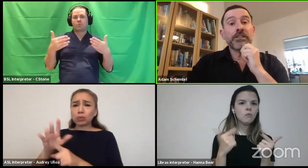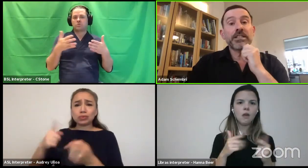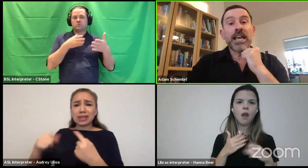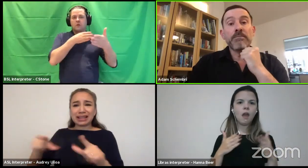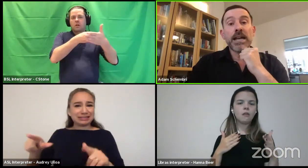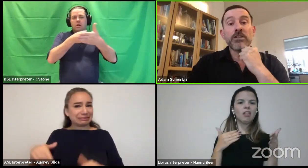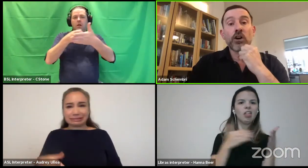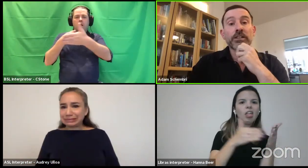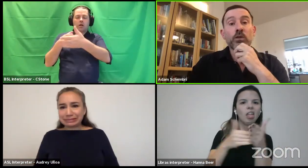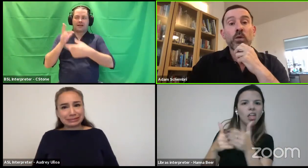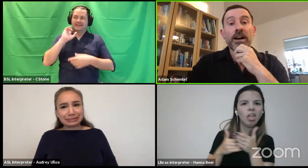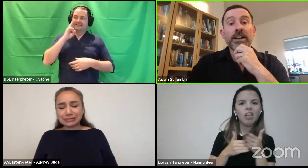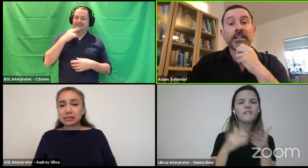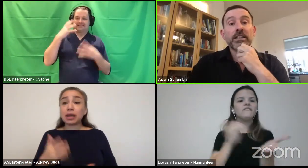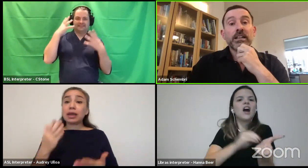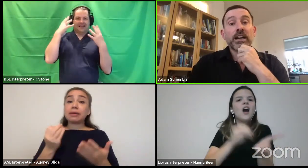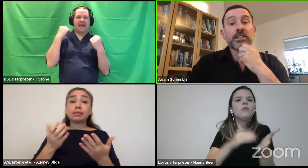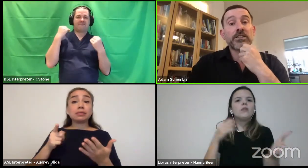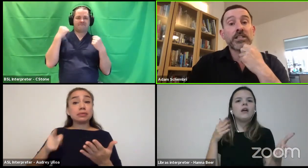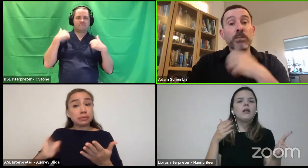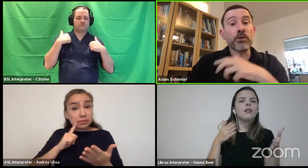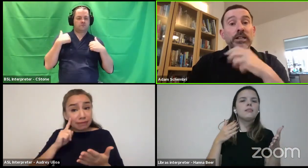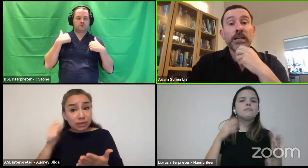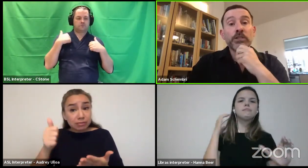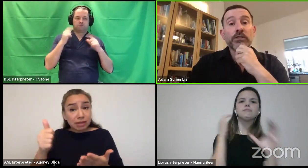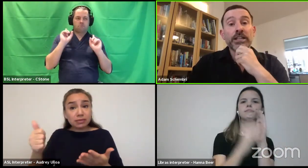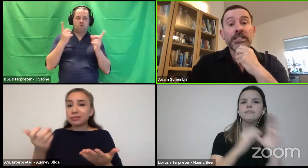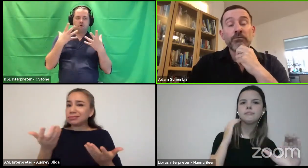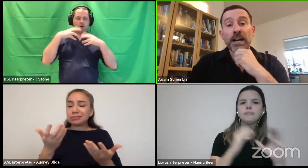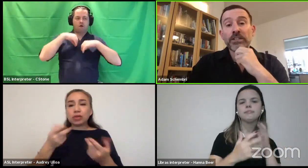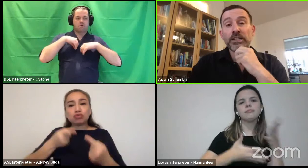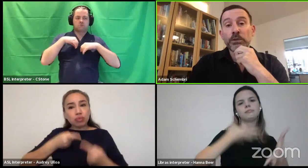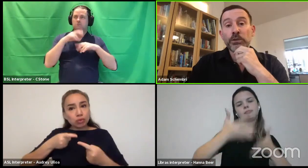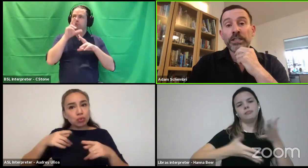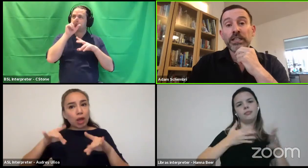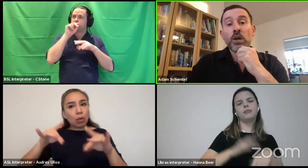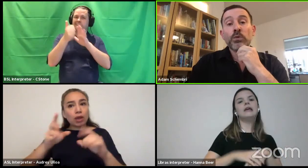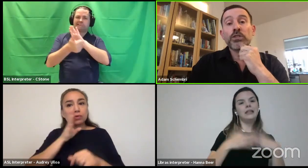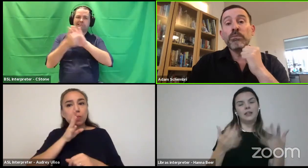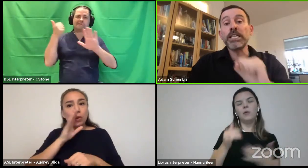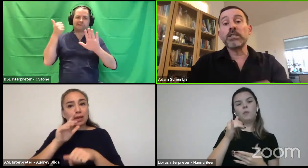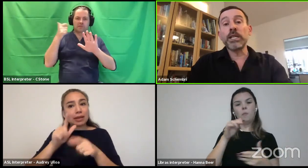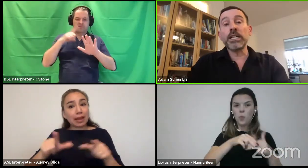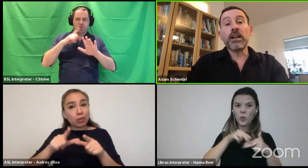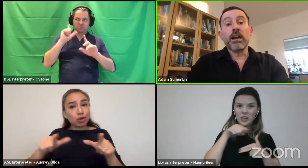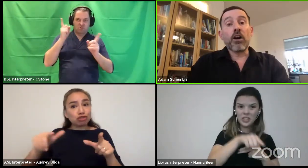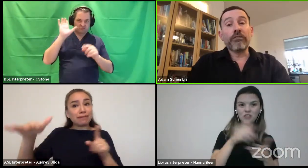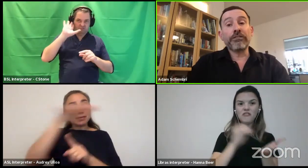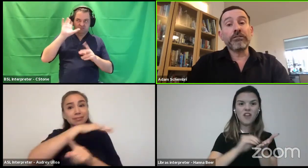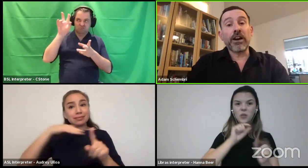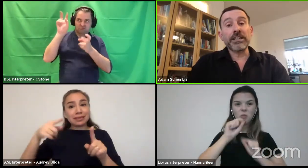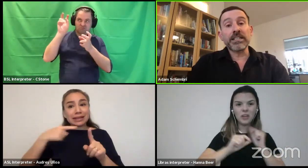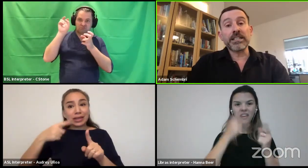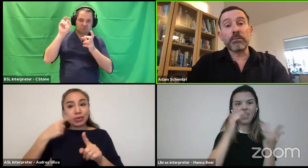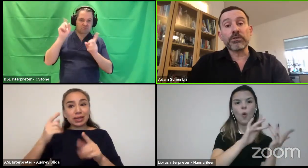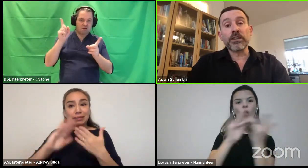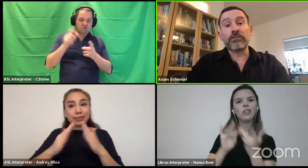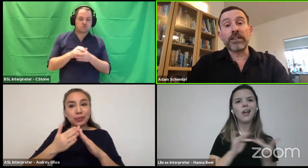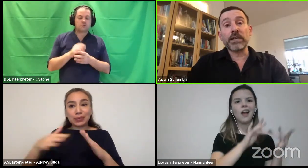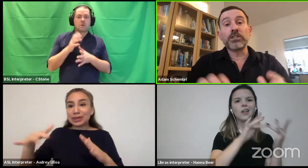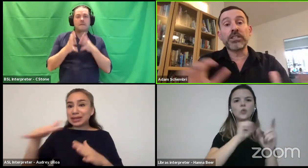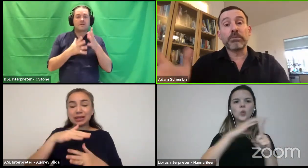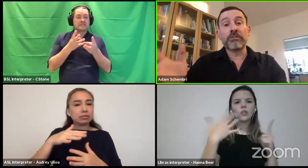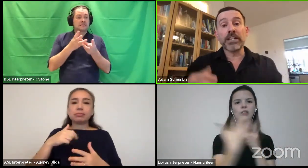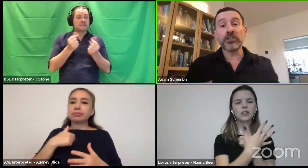their deafness, they may not acquire the spoken language of their surrounding community, which means we often find examples